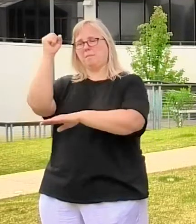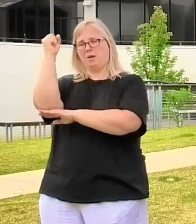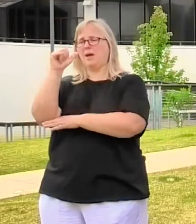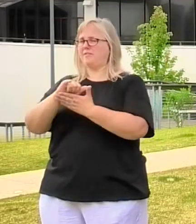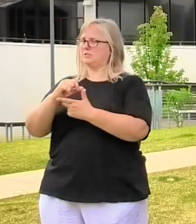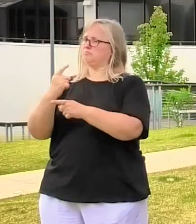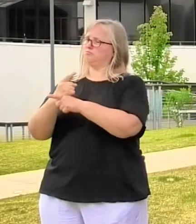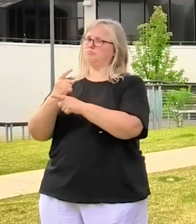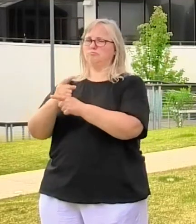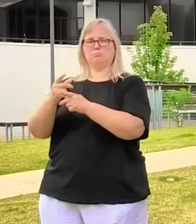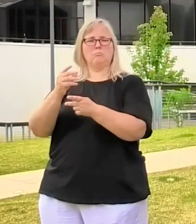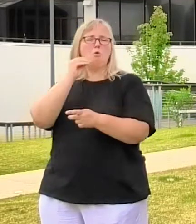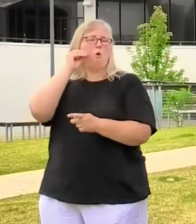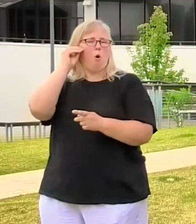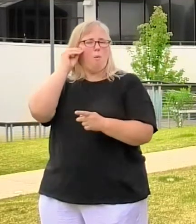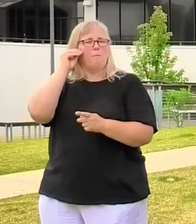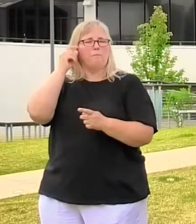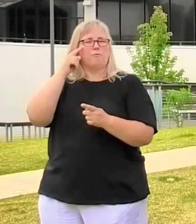for it.